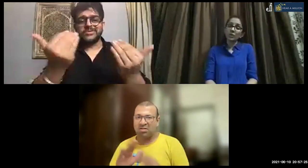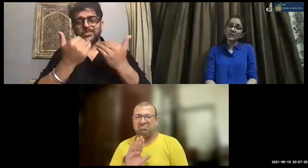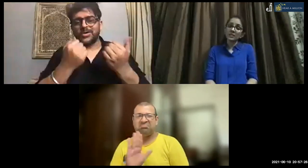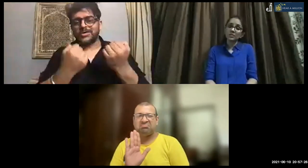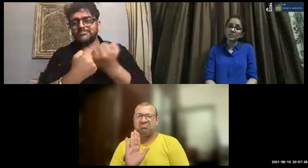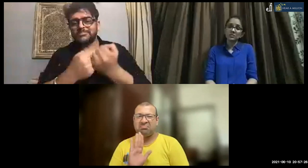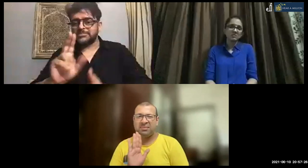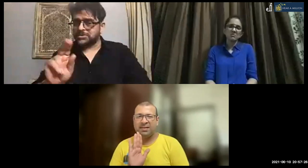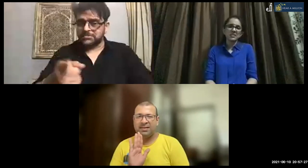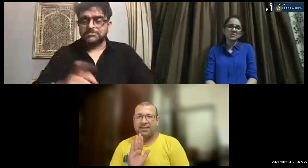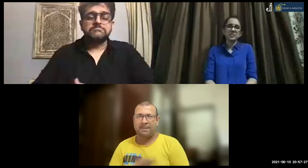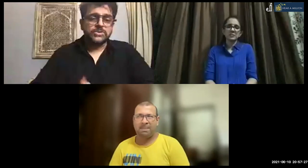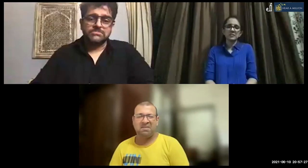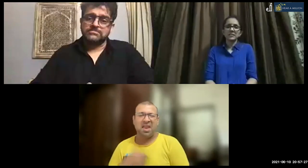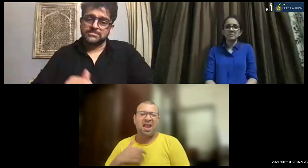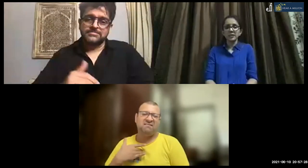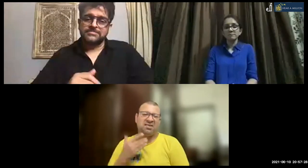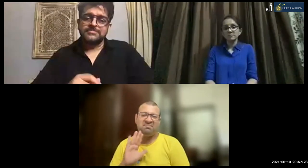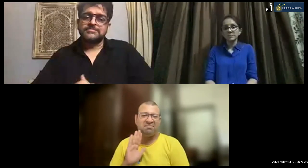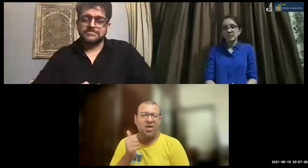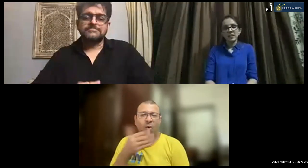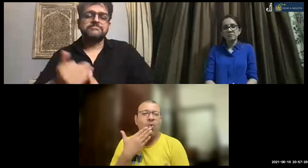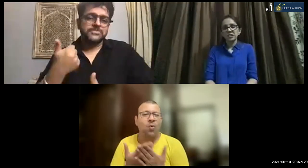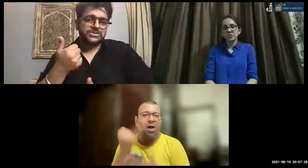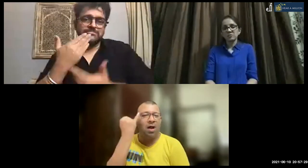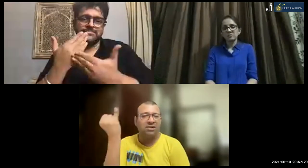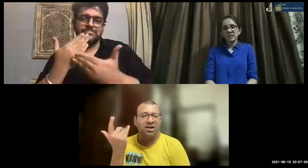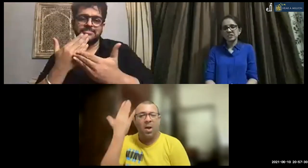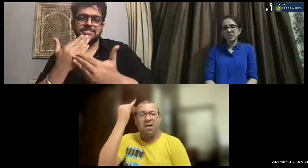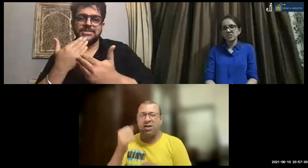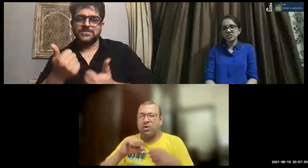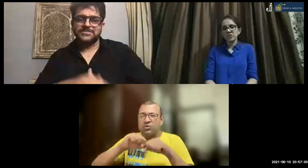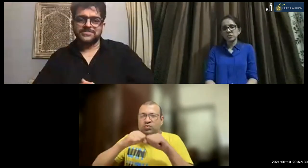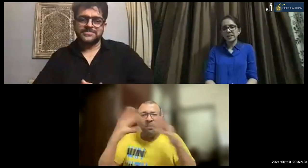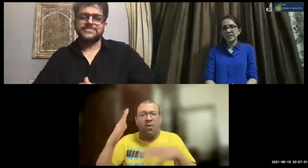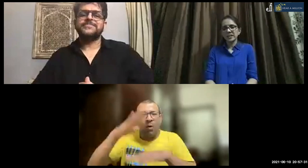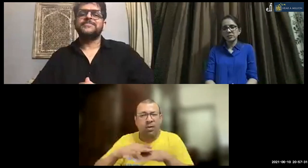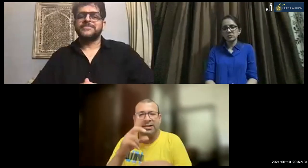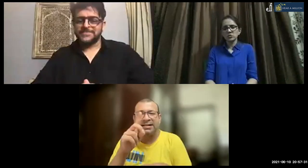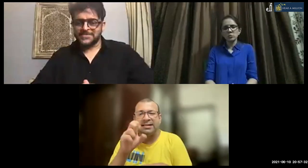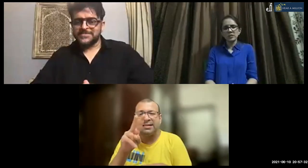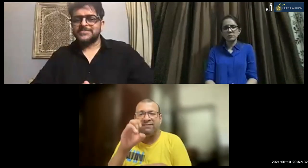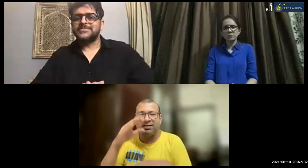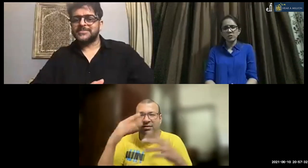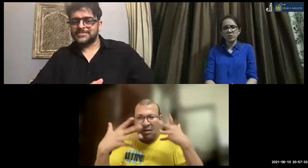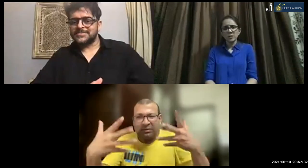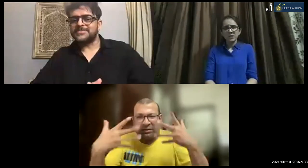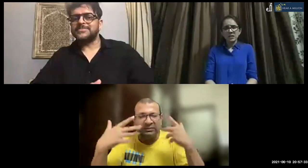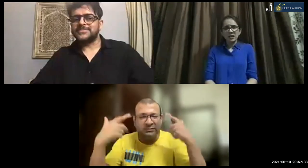you do online courses? No, I don't recommend that. Okay, I feel no. I think not. That's not a good idea, because too much